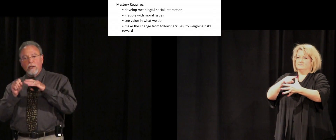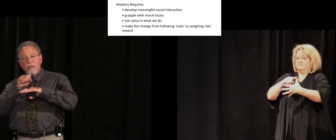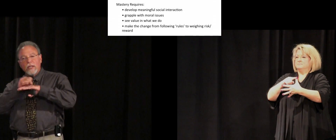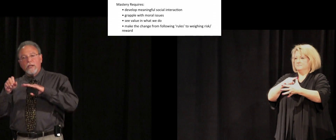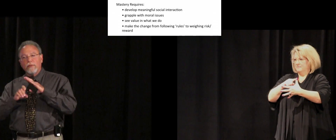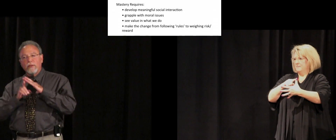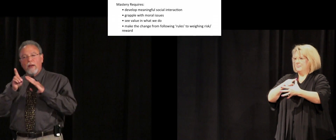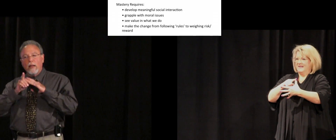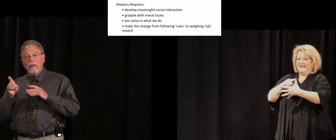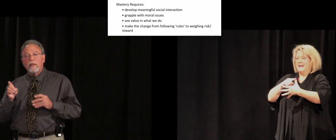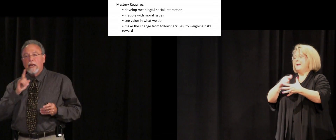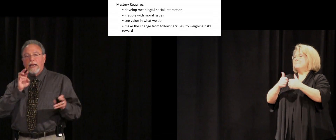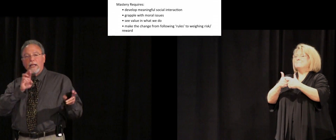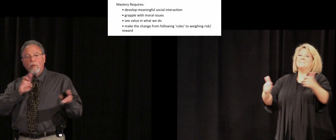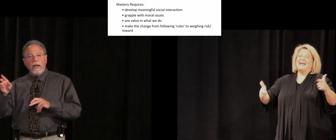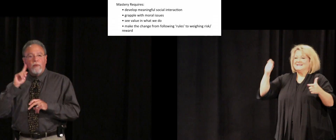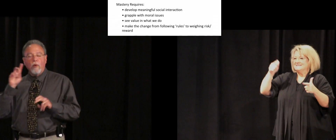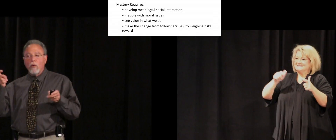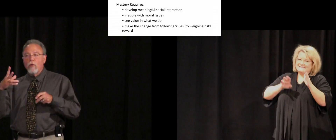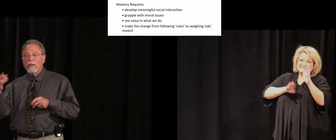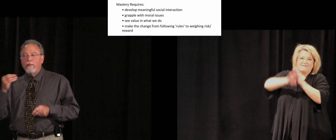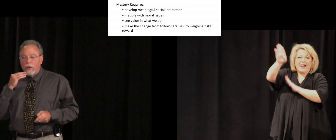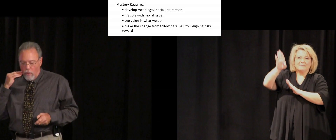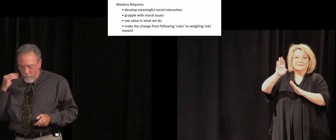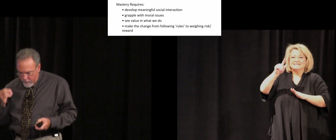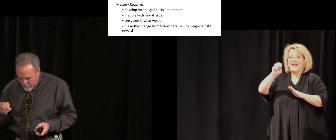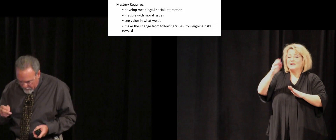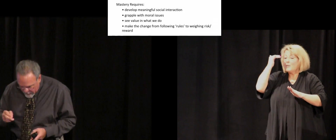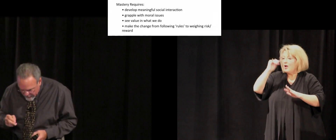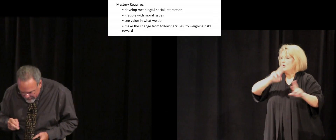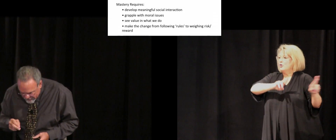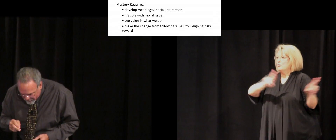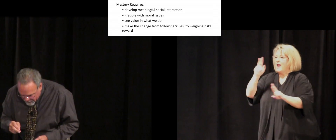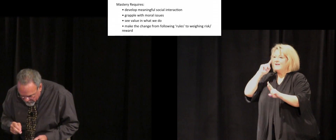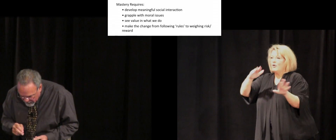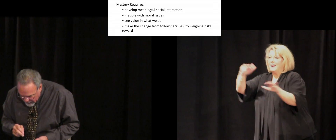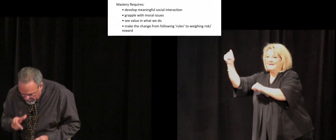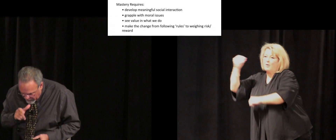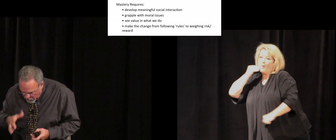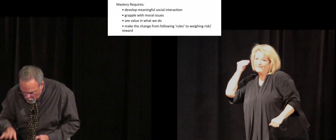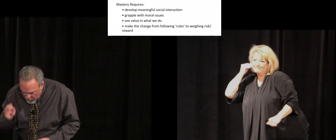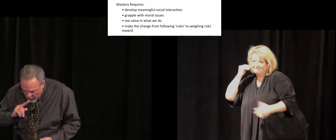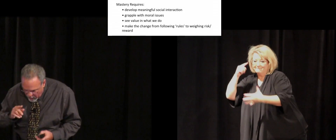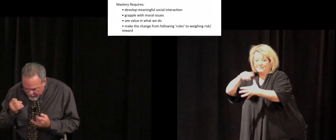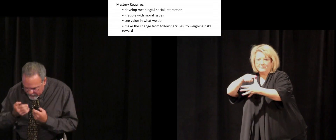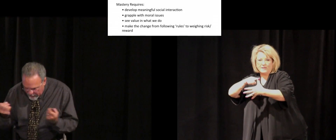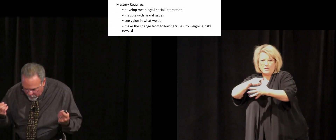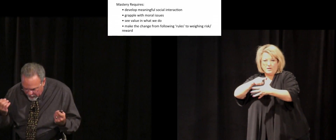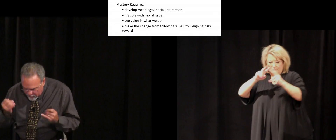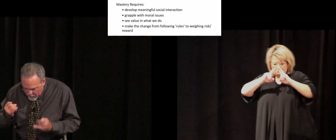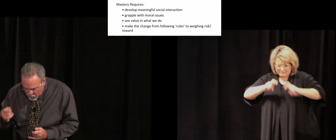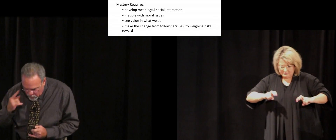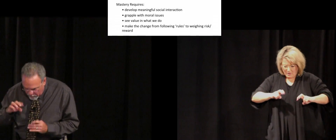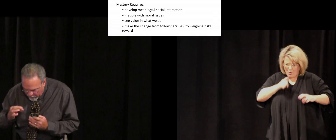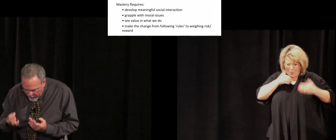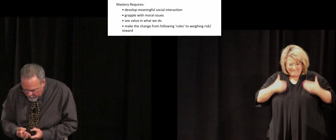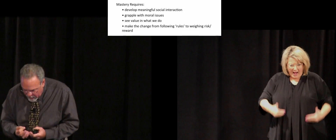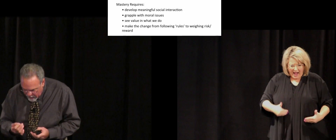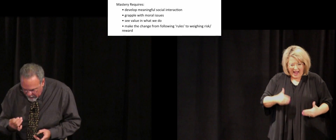the best of all worlds. But you have chemical changes and cognitive changes and social changes and identity